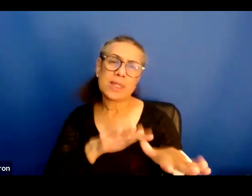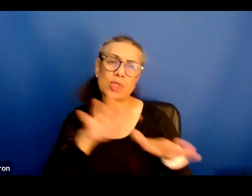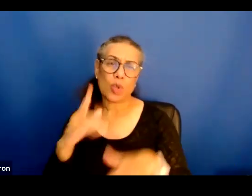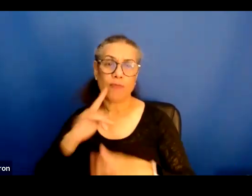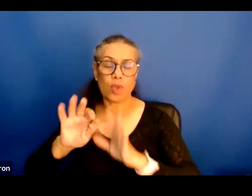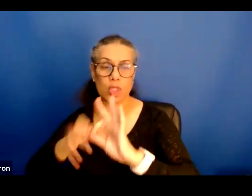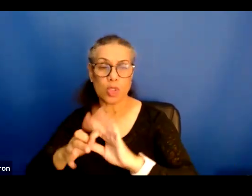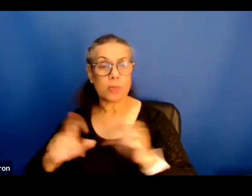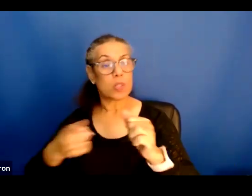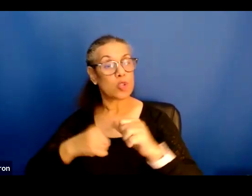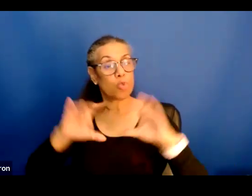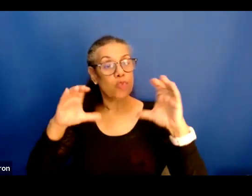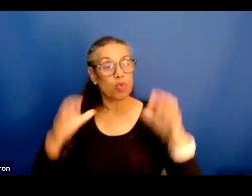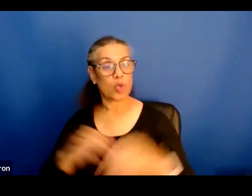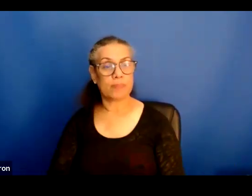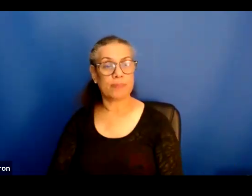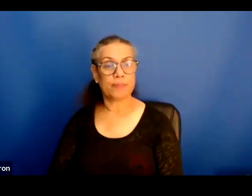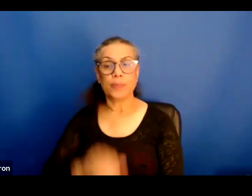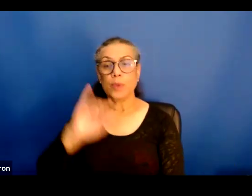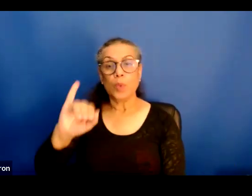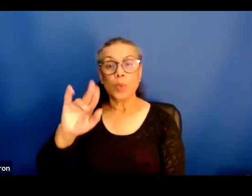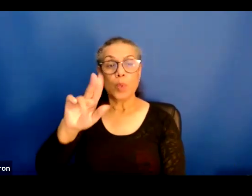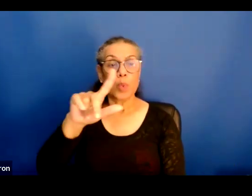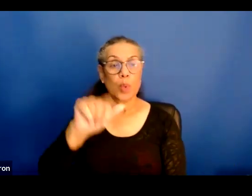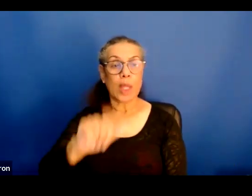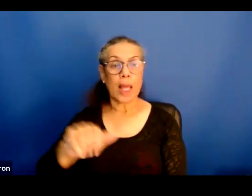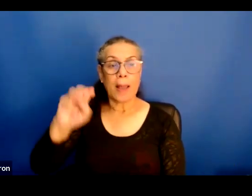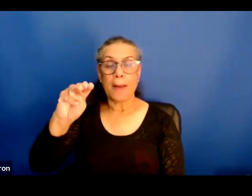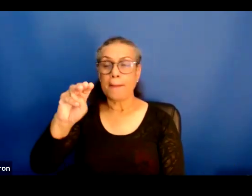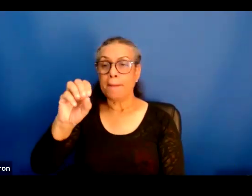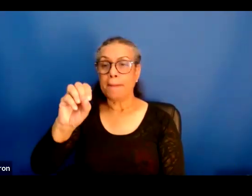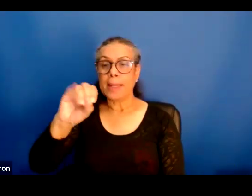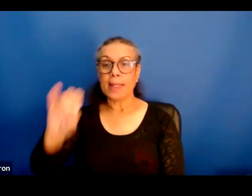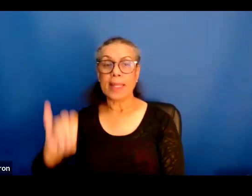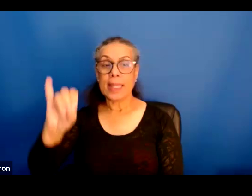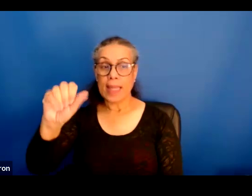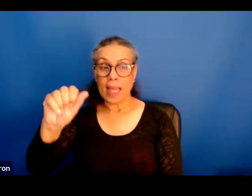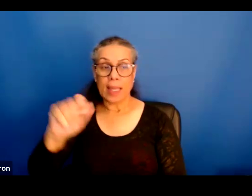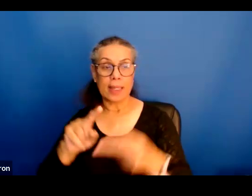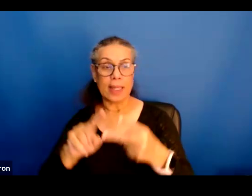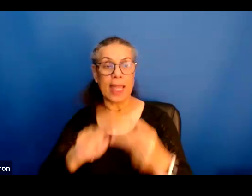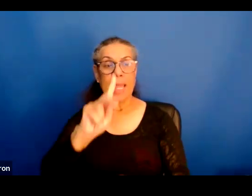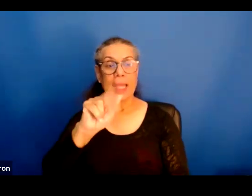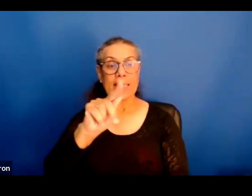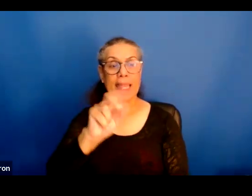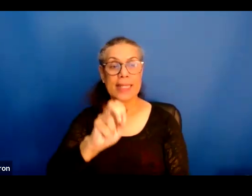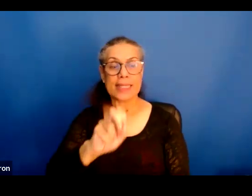first group. Julia Mejia, Councillor Julia Mejia, Katie Lee, Sue Van